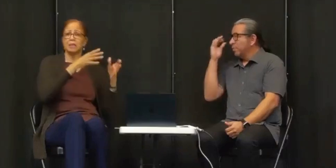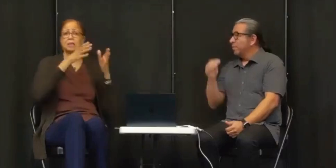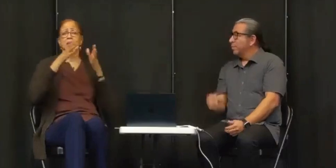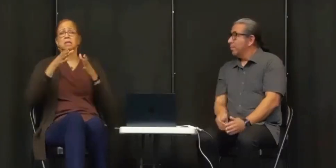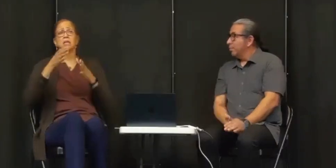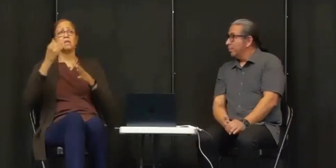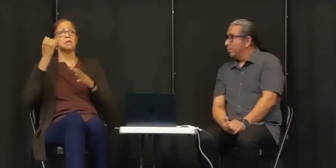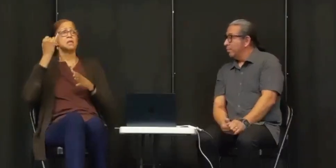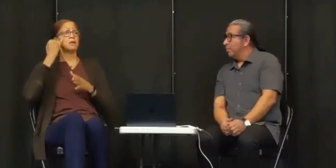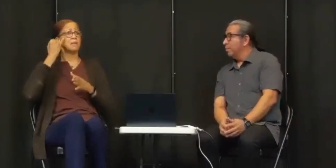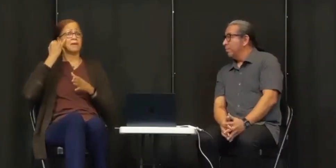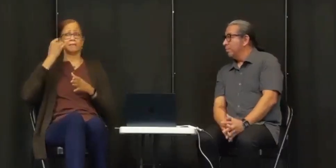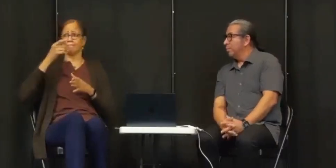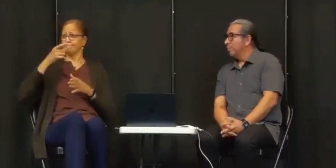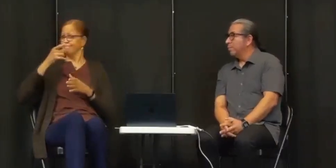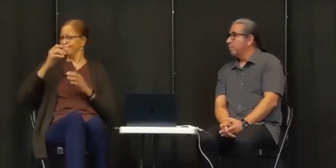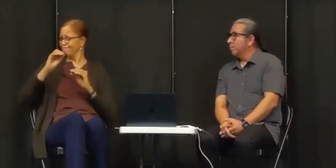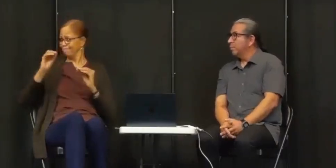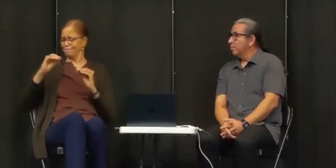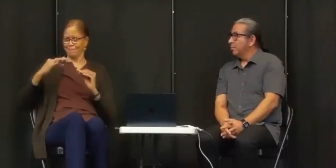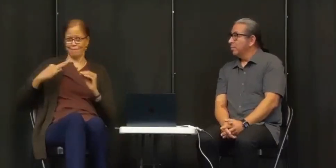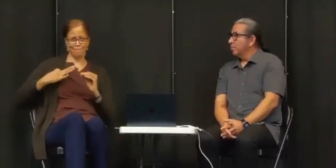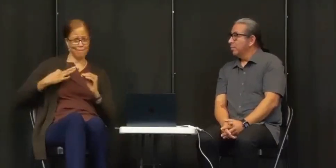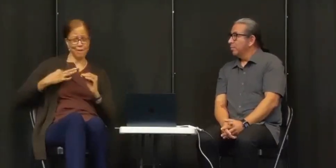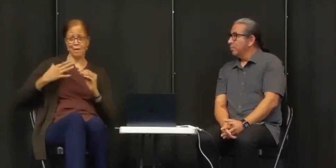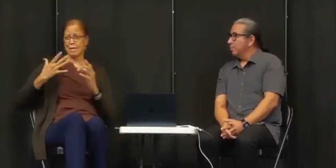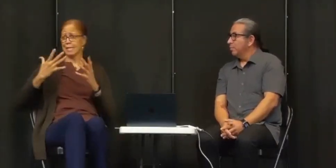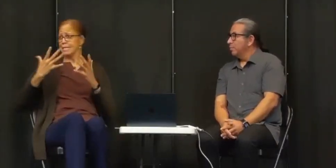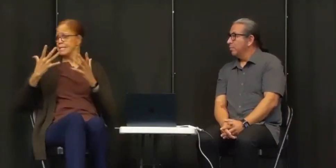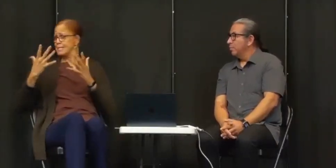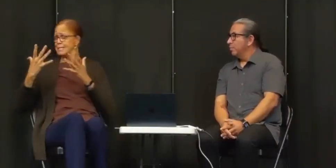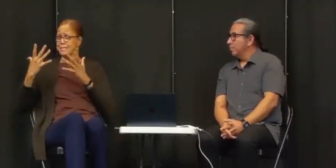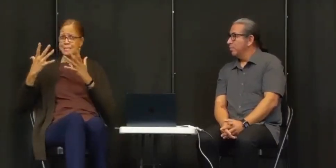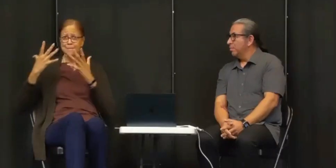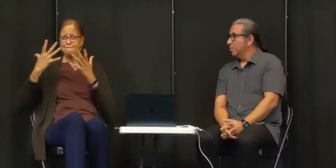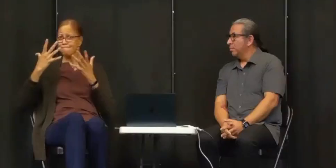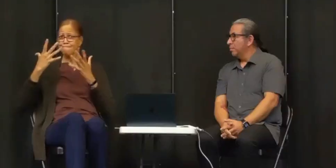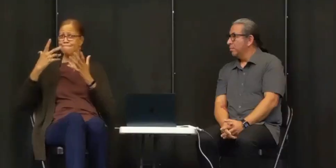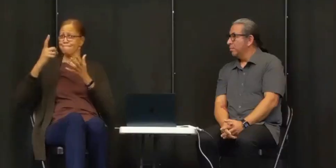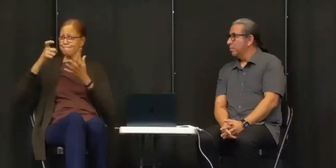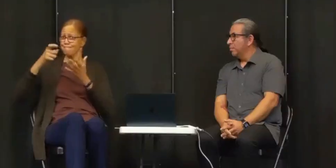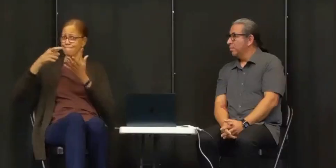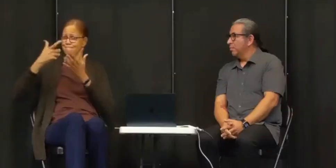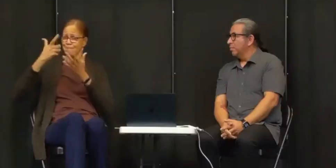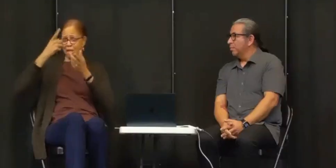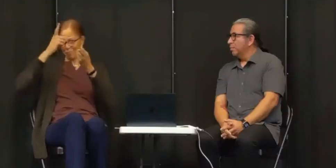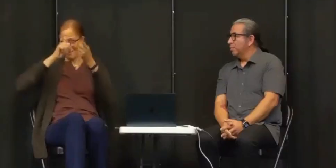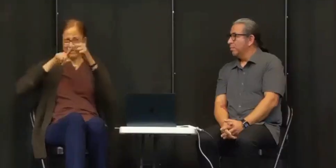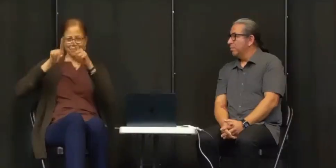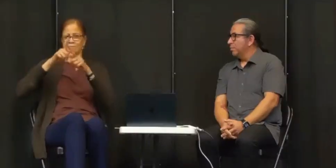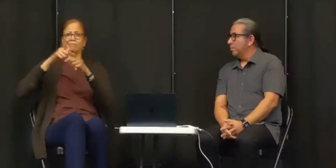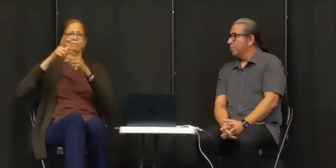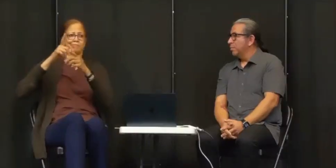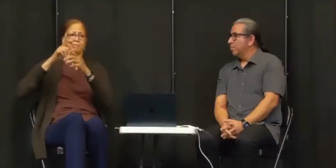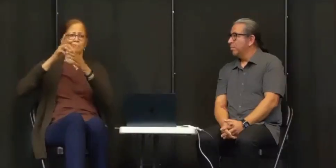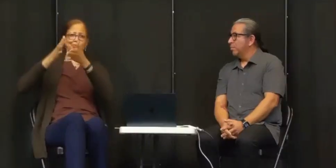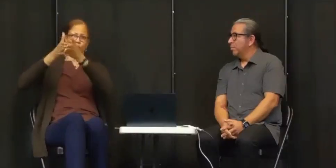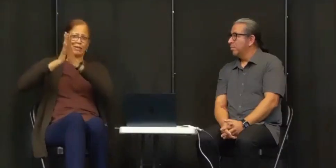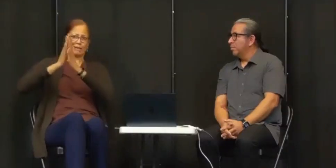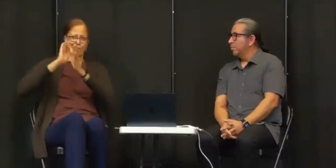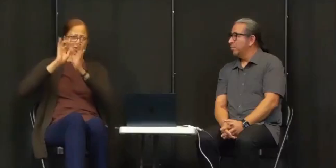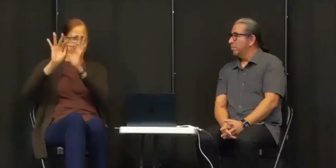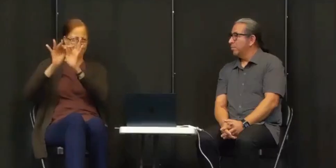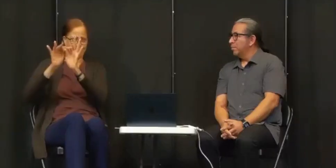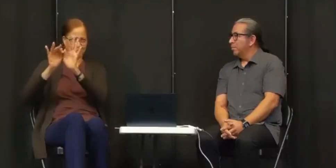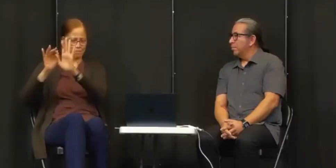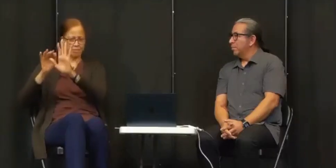They have their own lives and their own family celebrations to go to as well. If you can't find a volunteer, then you may,